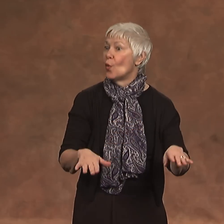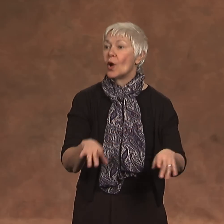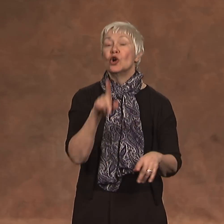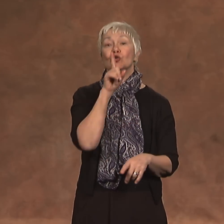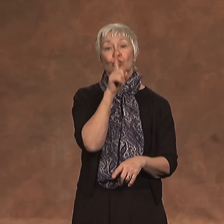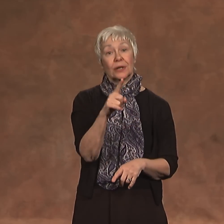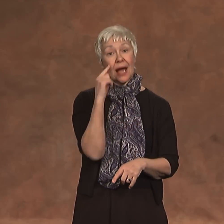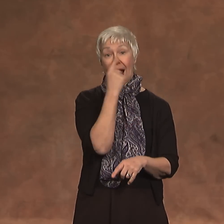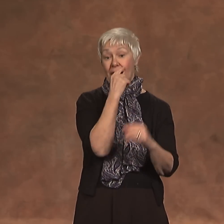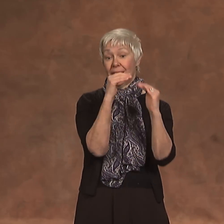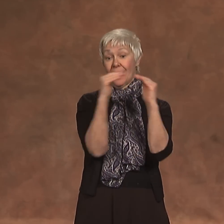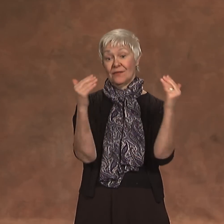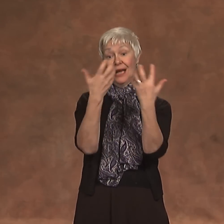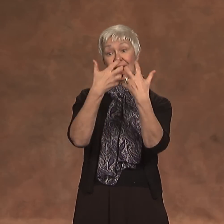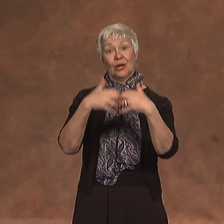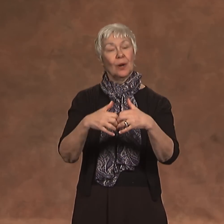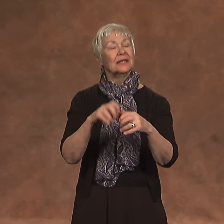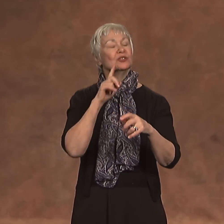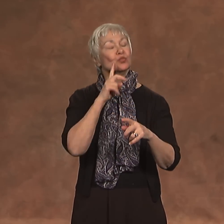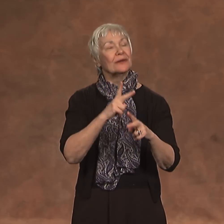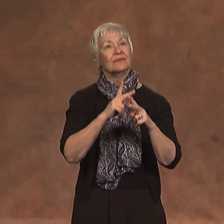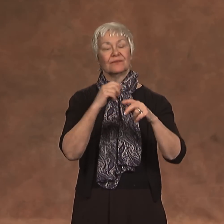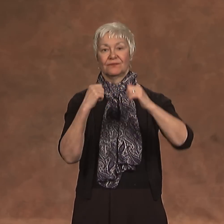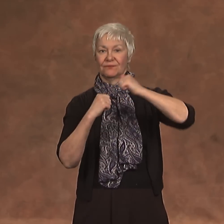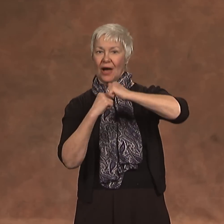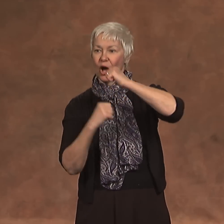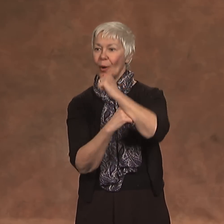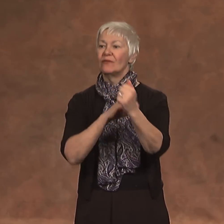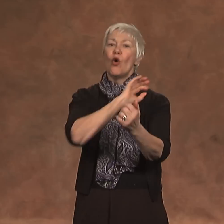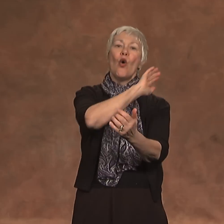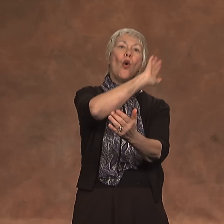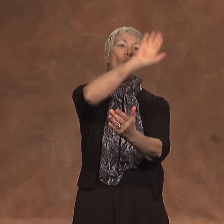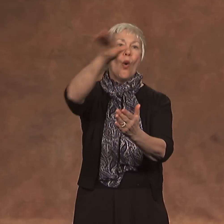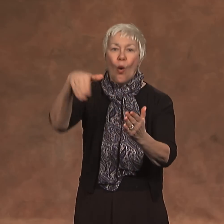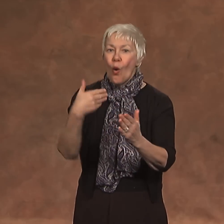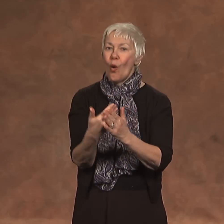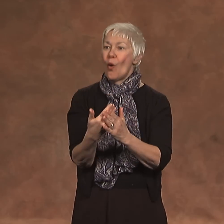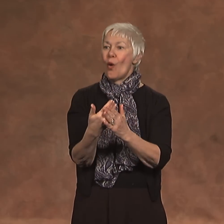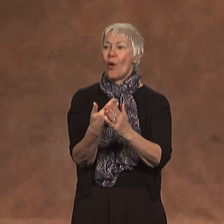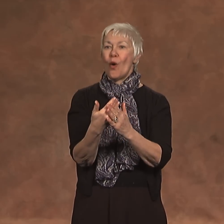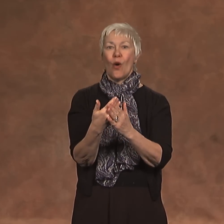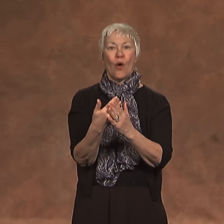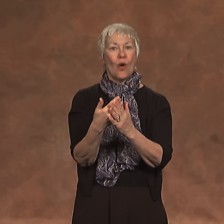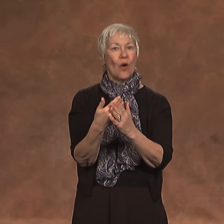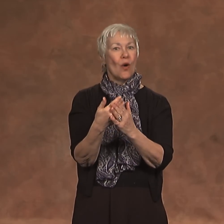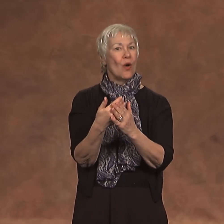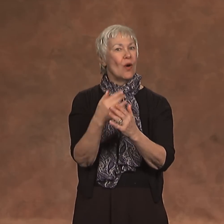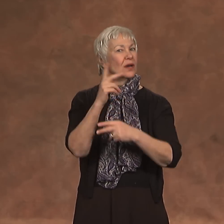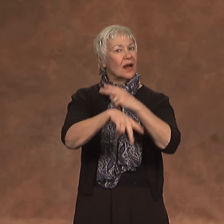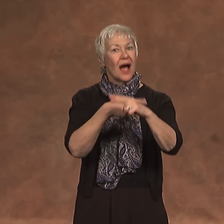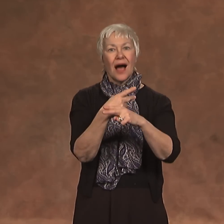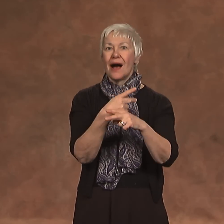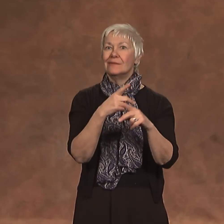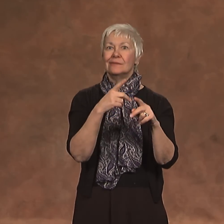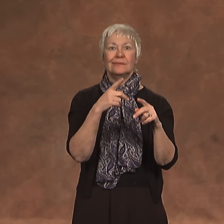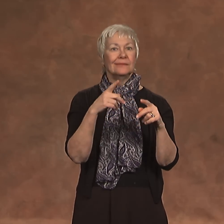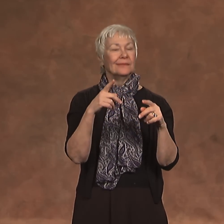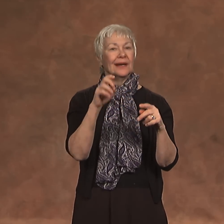moreover, eye-level integration is really foundational to all types of environments, including